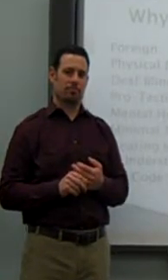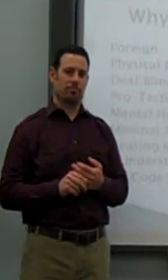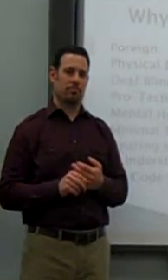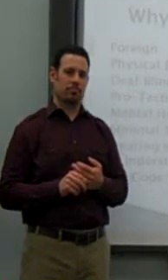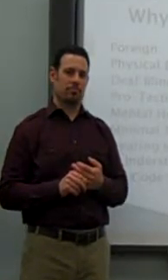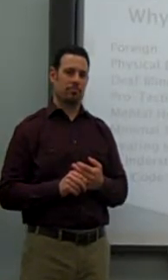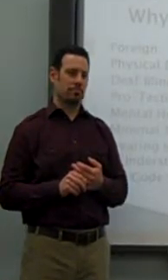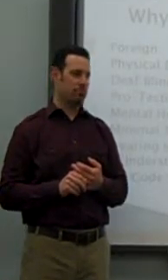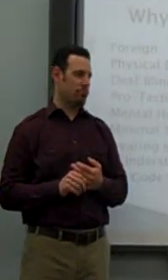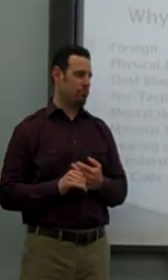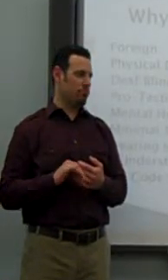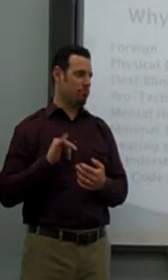to your attitude?